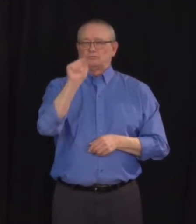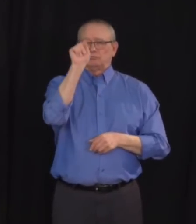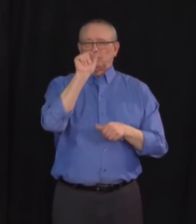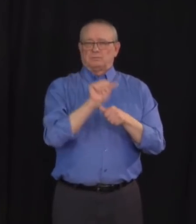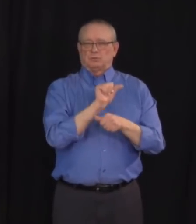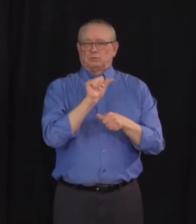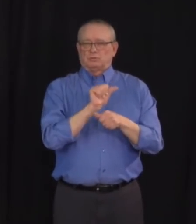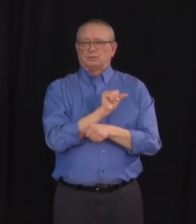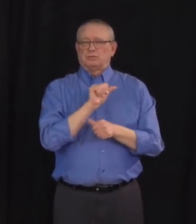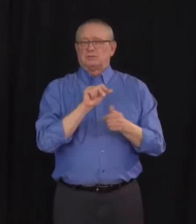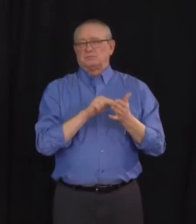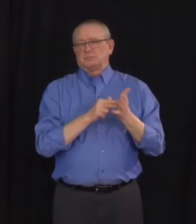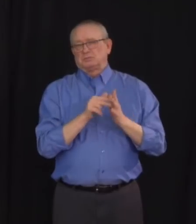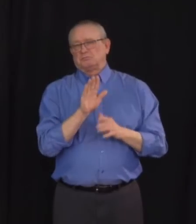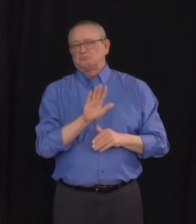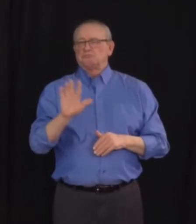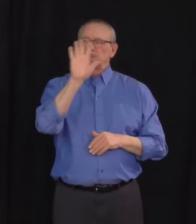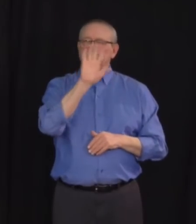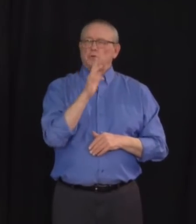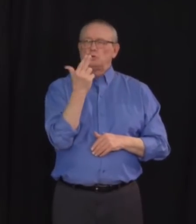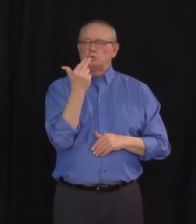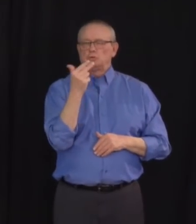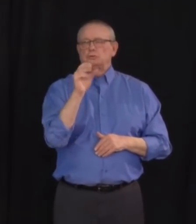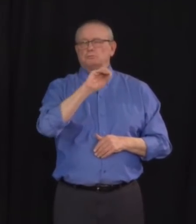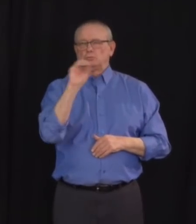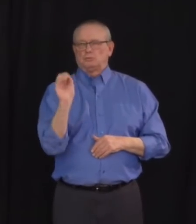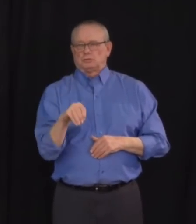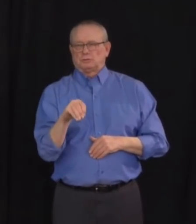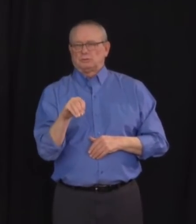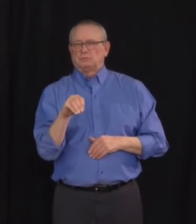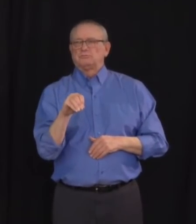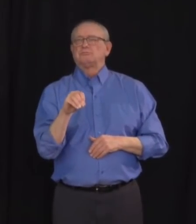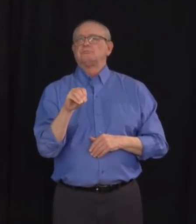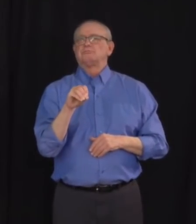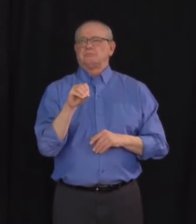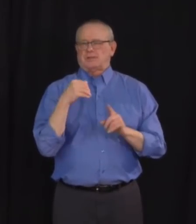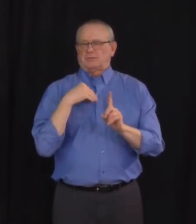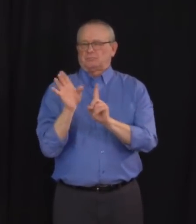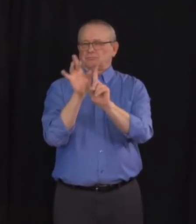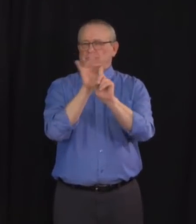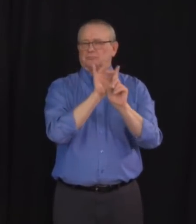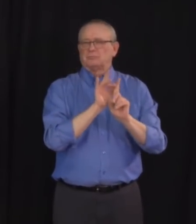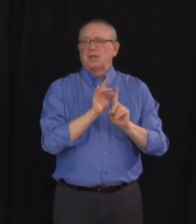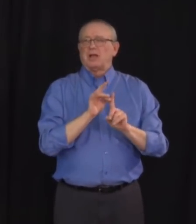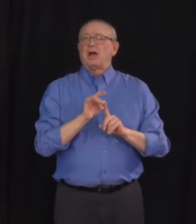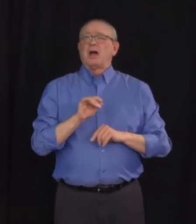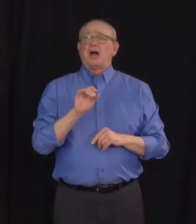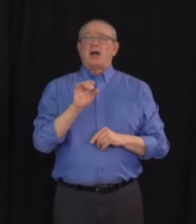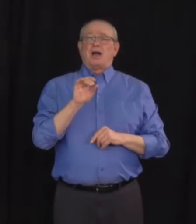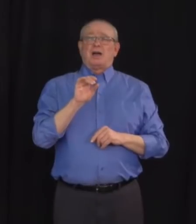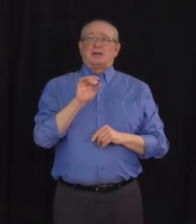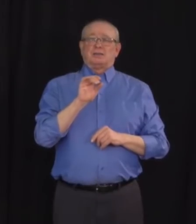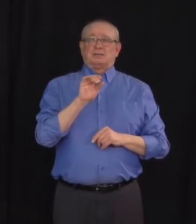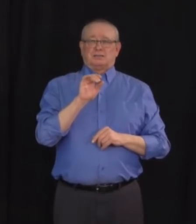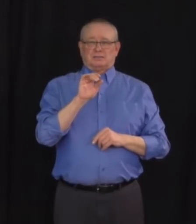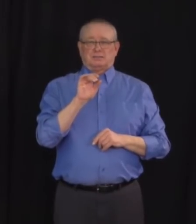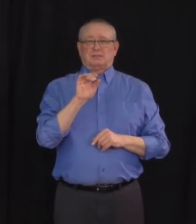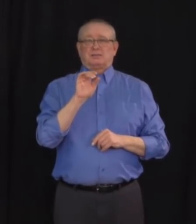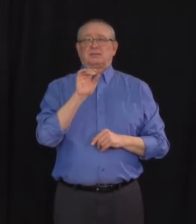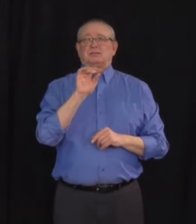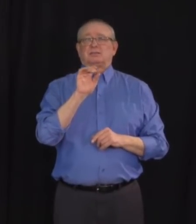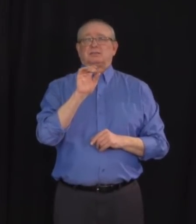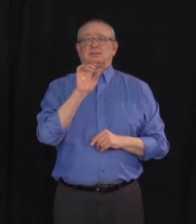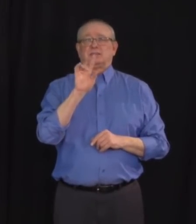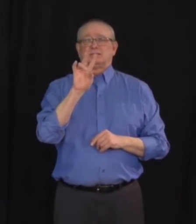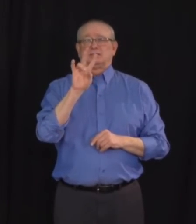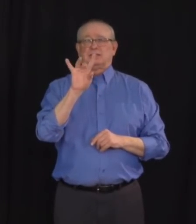Since January 11th, in-school transmission has likely occurred in 77 schools. Of these, 61 have had only